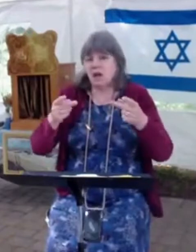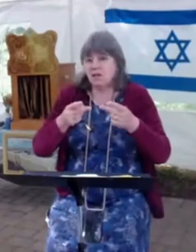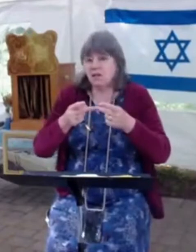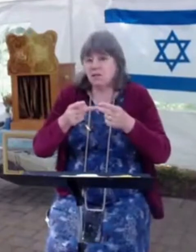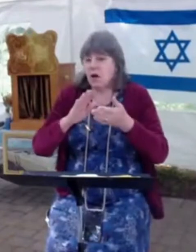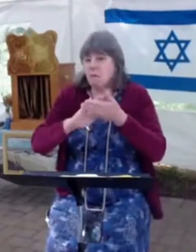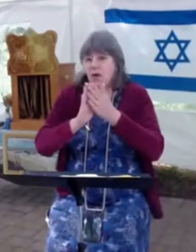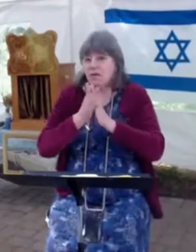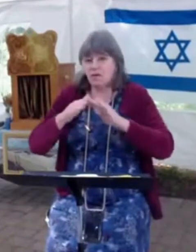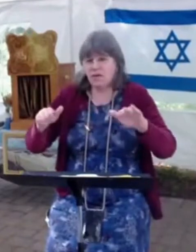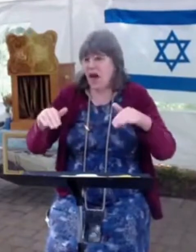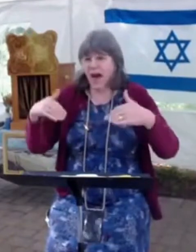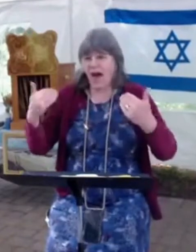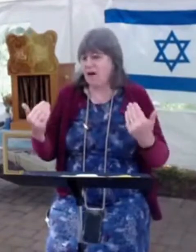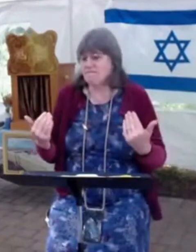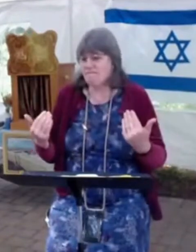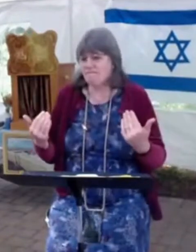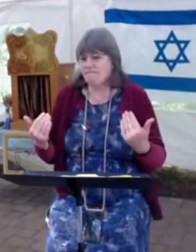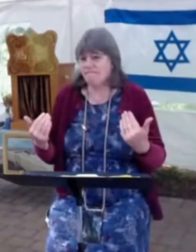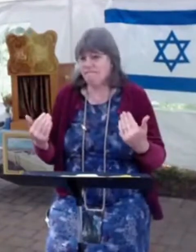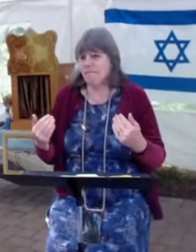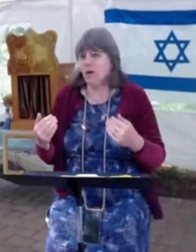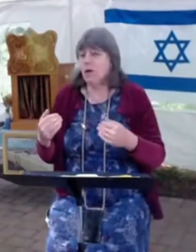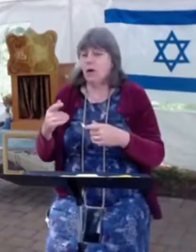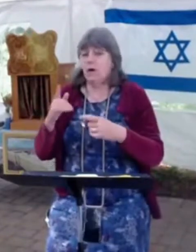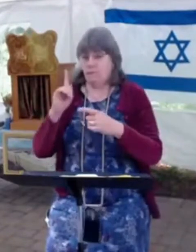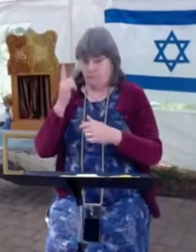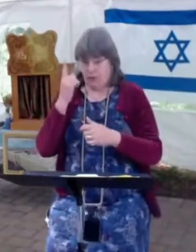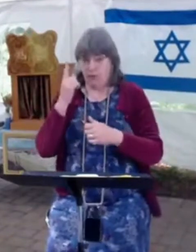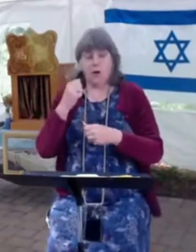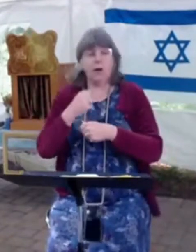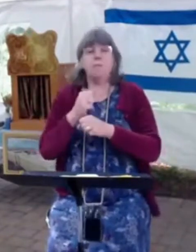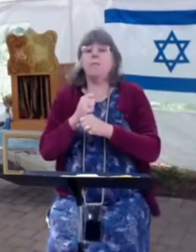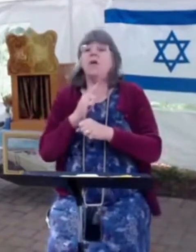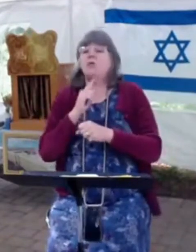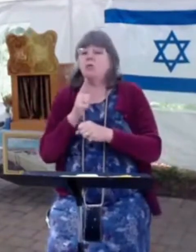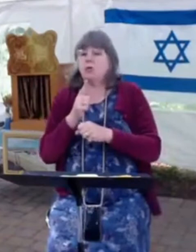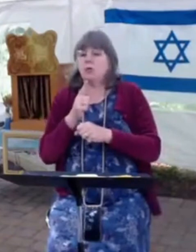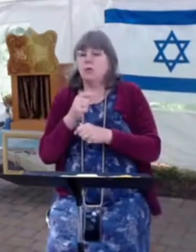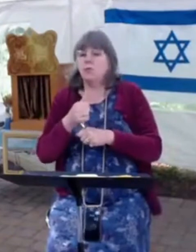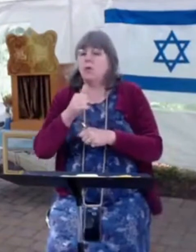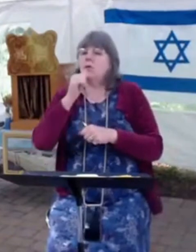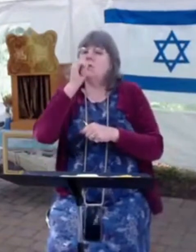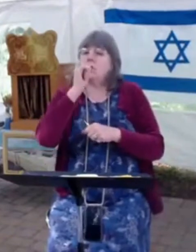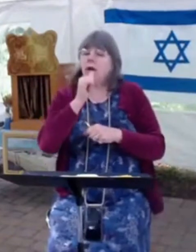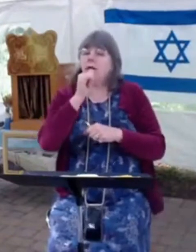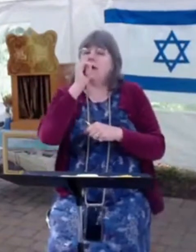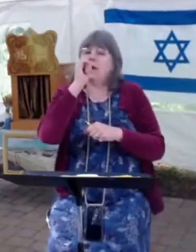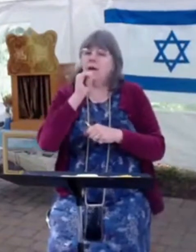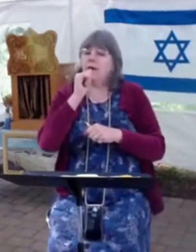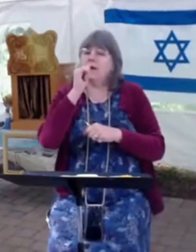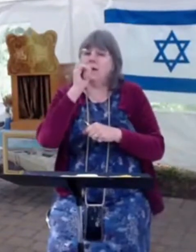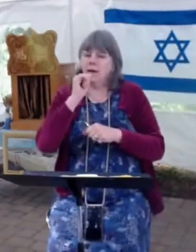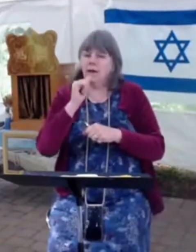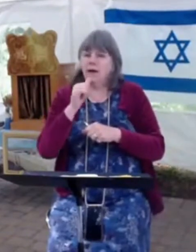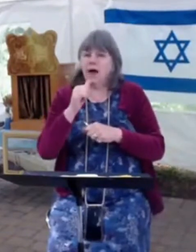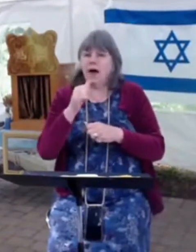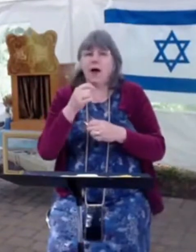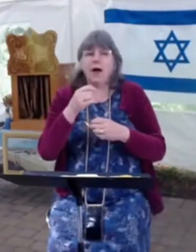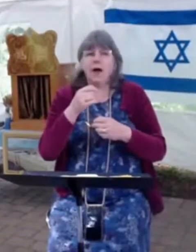person? We do that by making sure that we drink at the fountain of his word that teach these